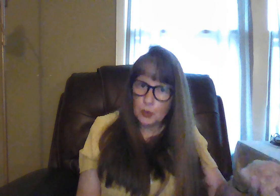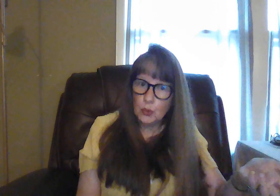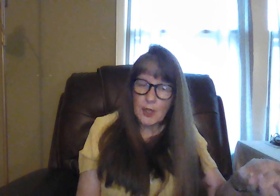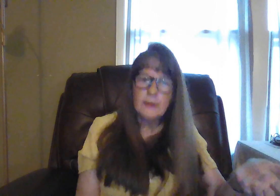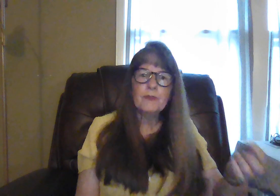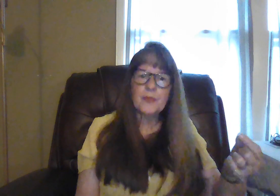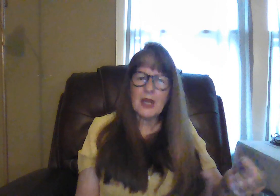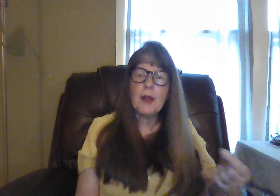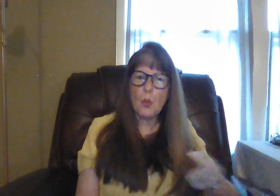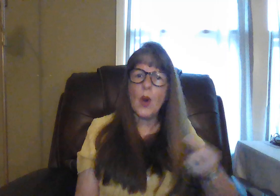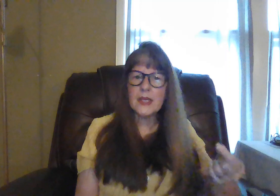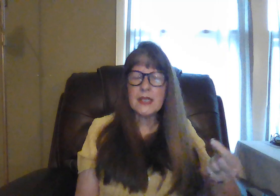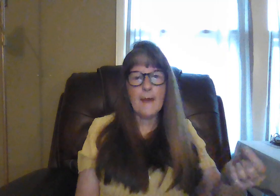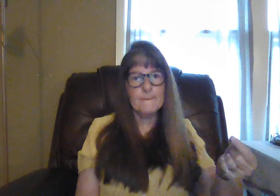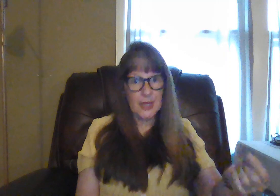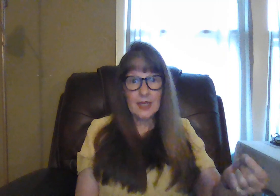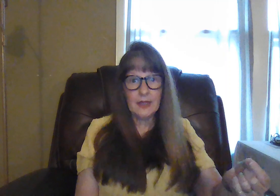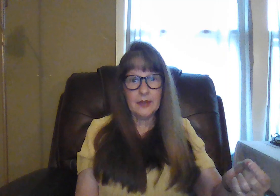food, think about, what does that mean?